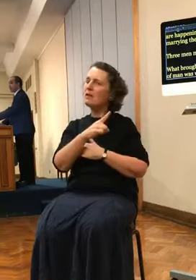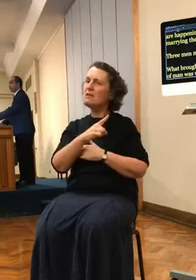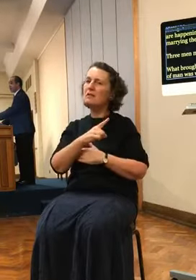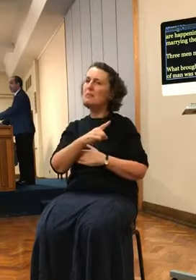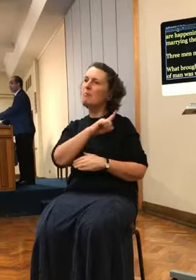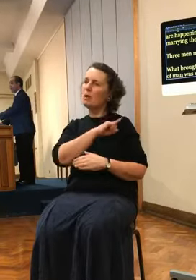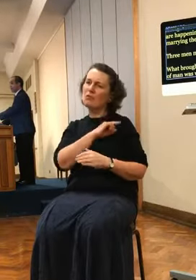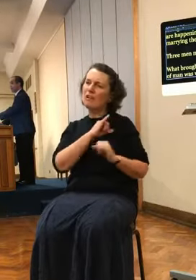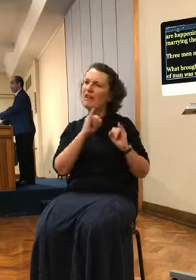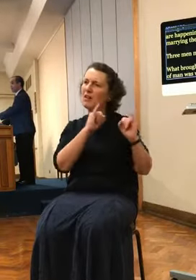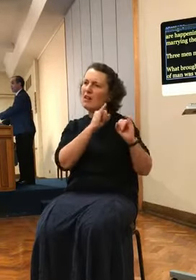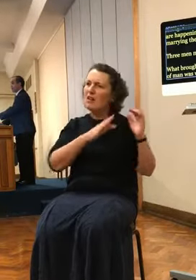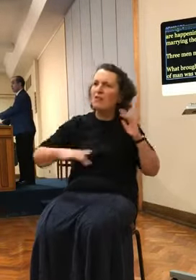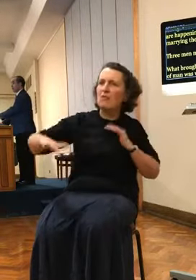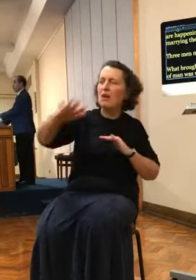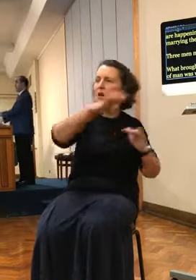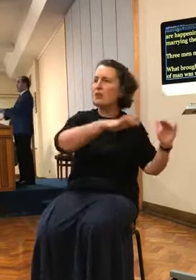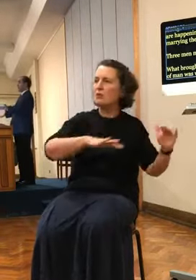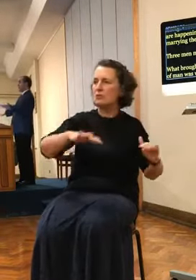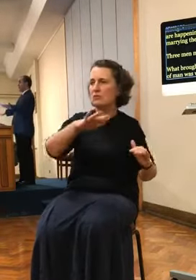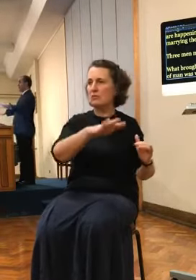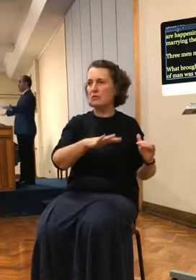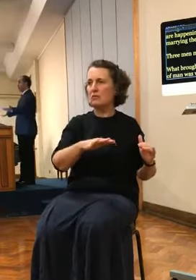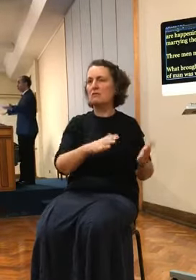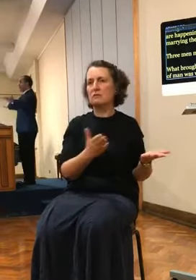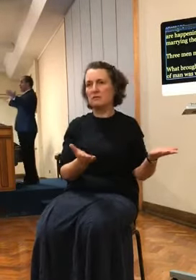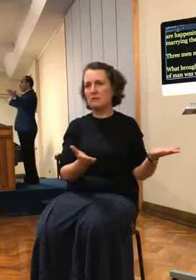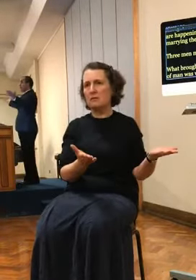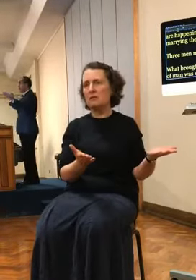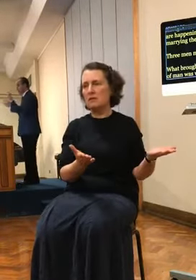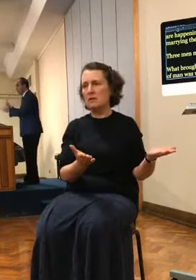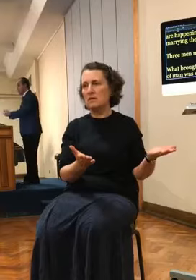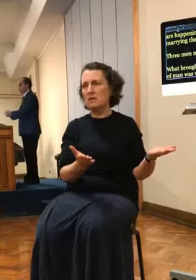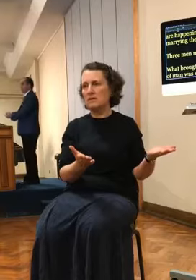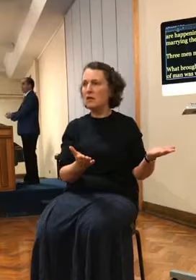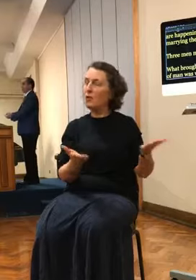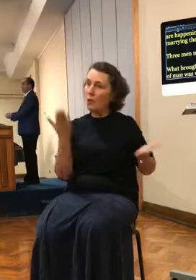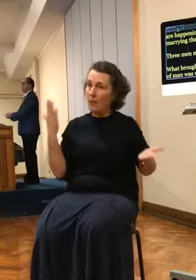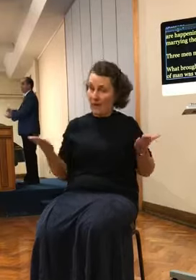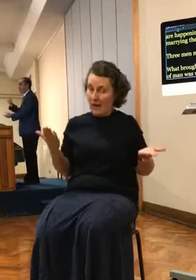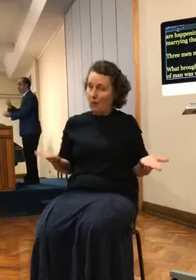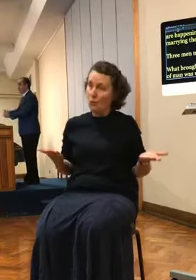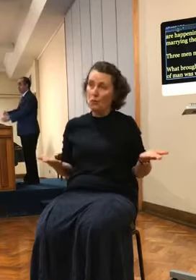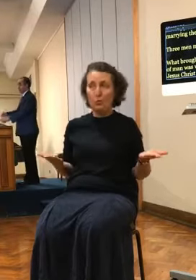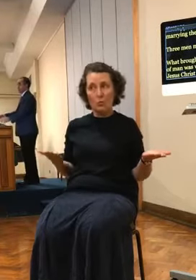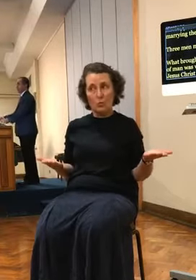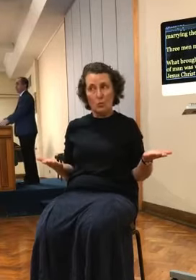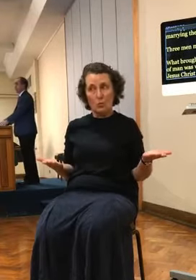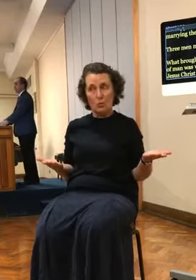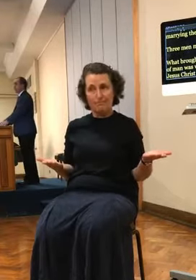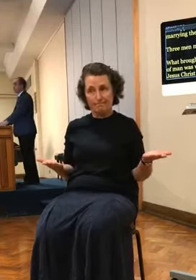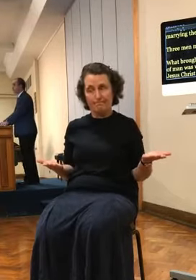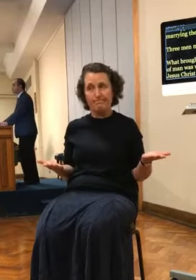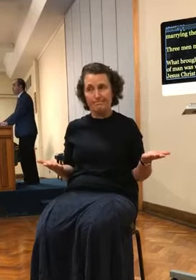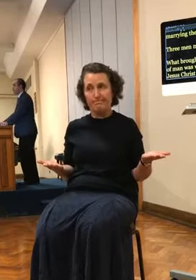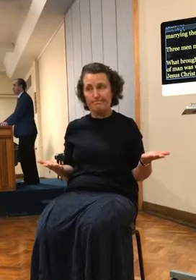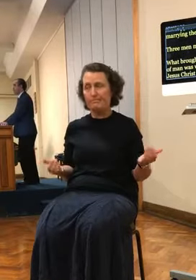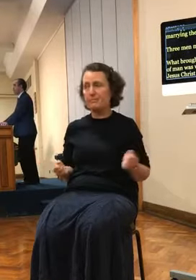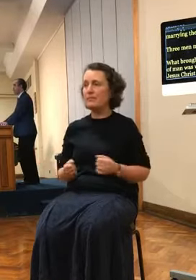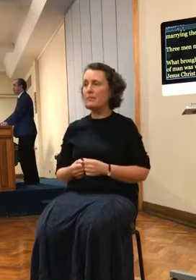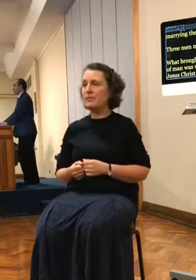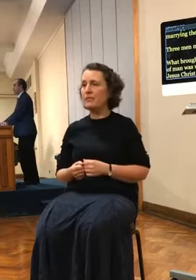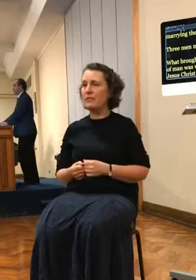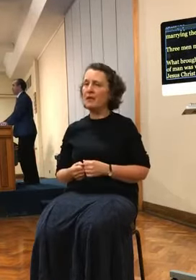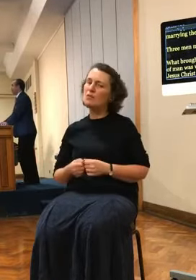2,000 years ago. What are they now? More than evil, damaging, harming. That's what they